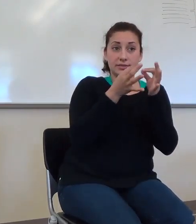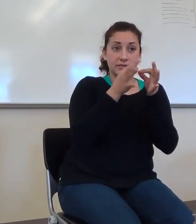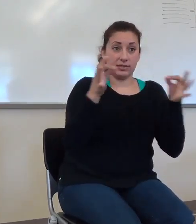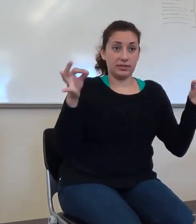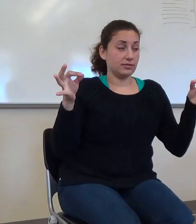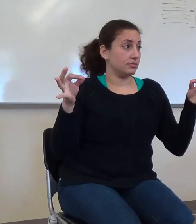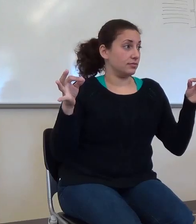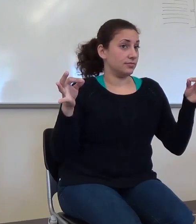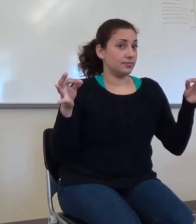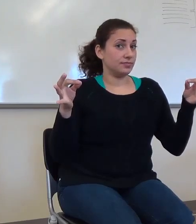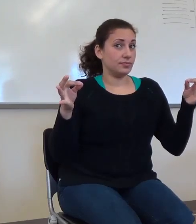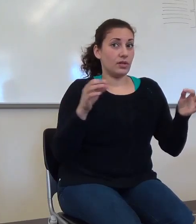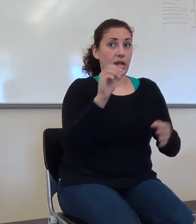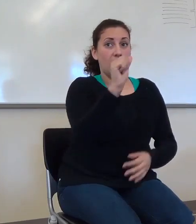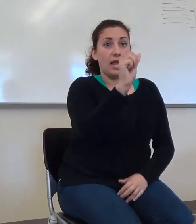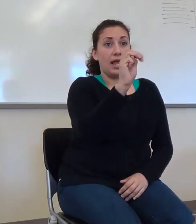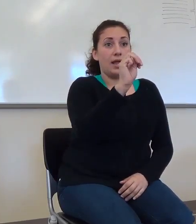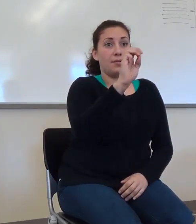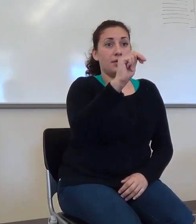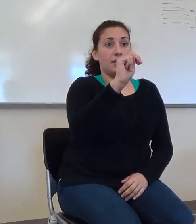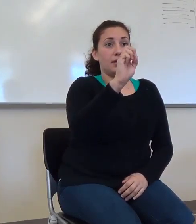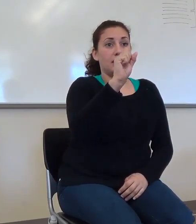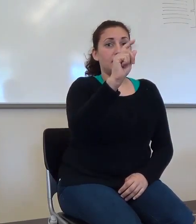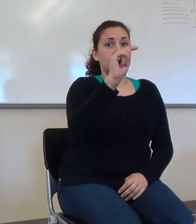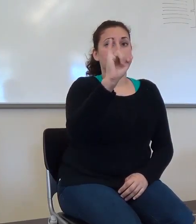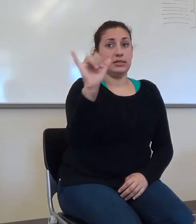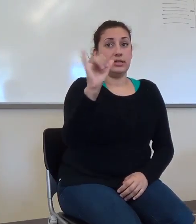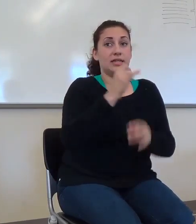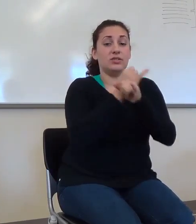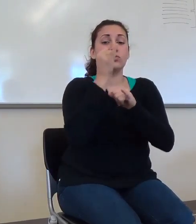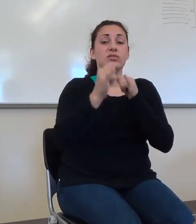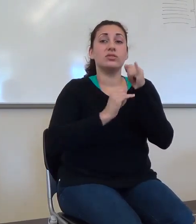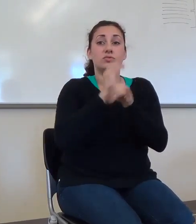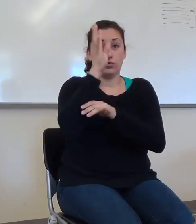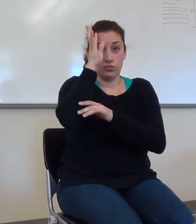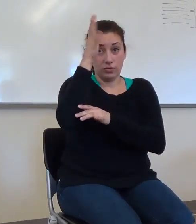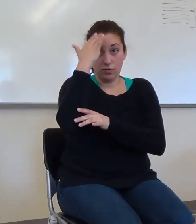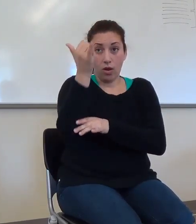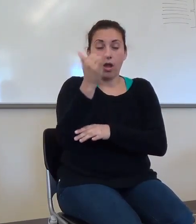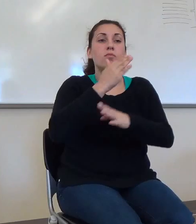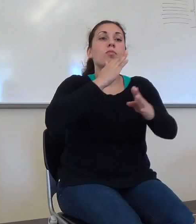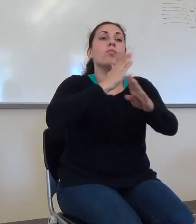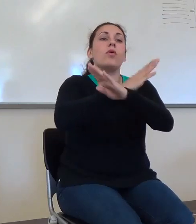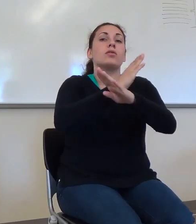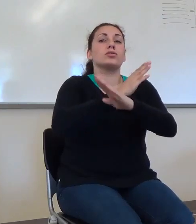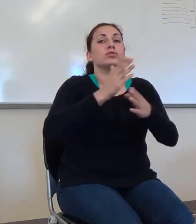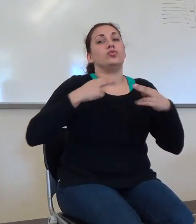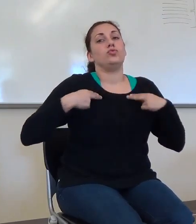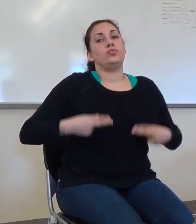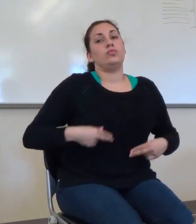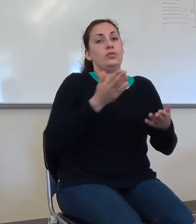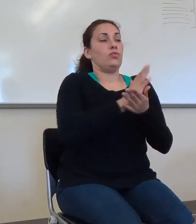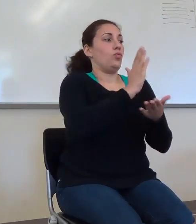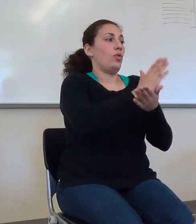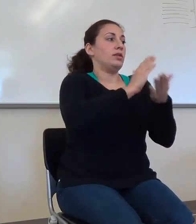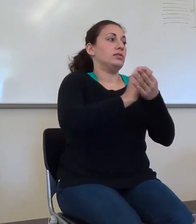was formed in 1961 to protect human rights throughout the world.